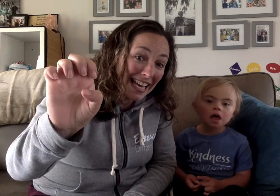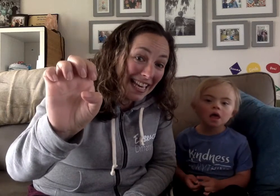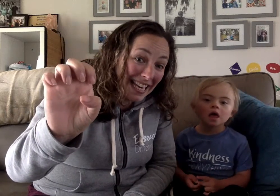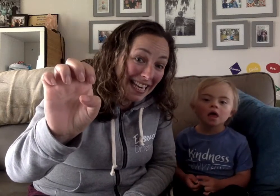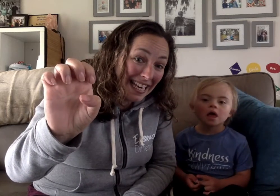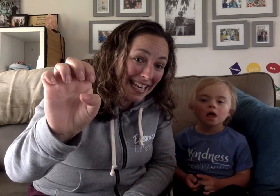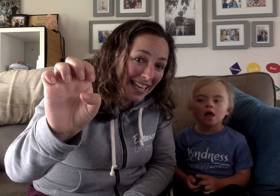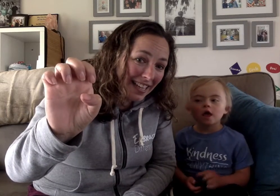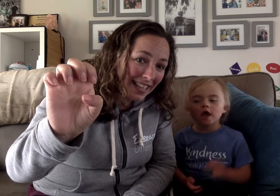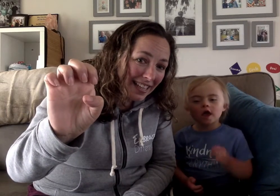E. E.